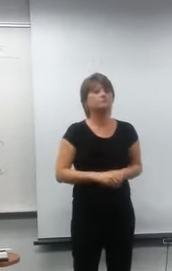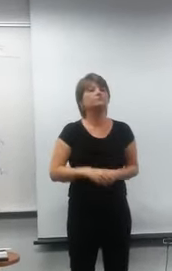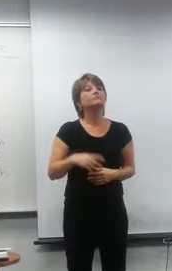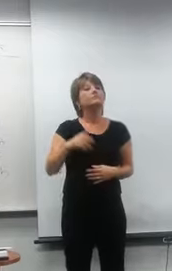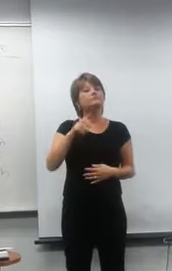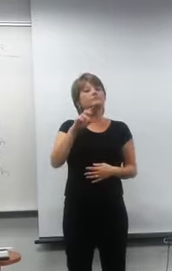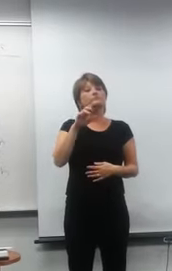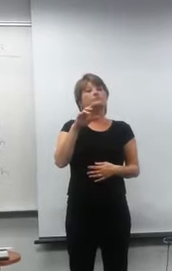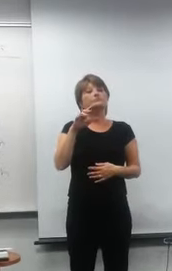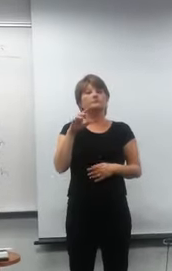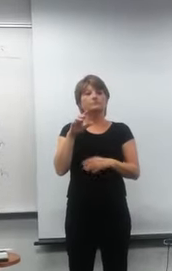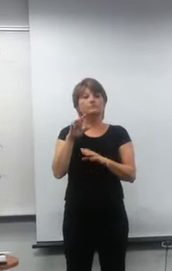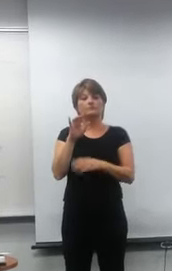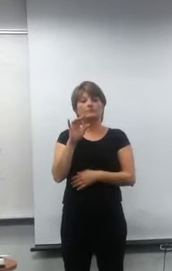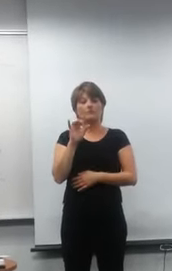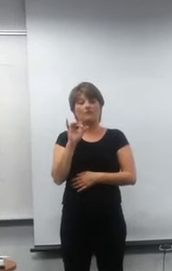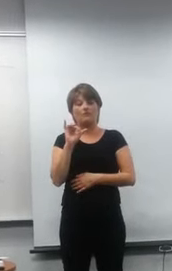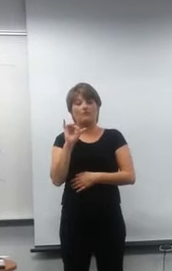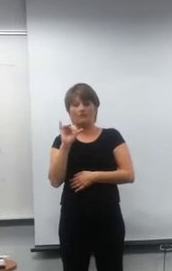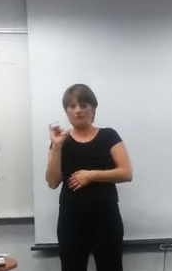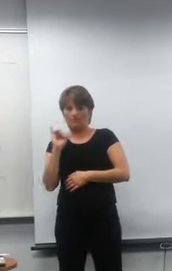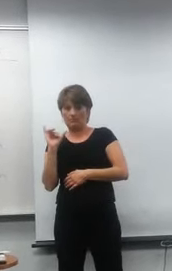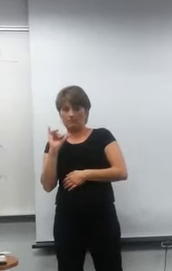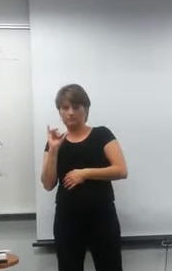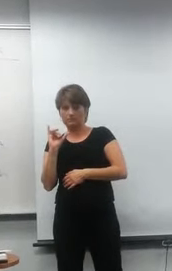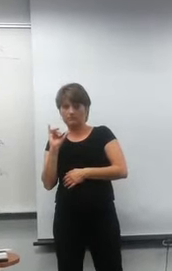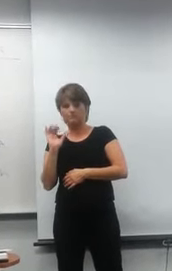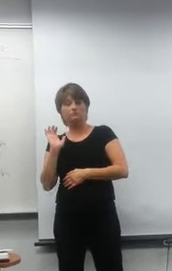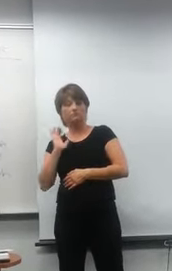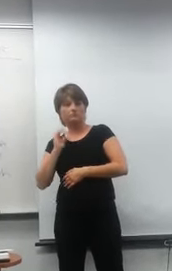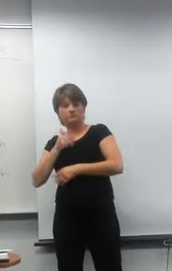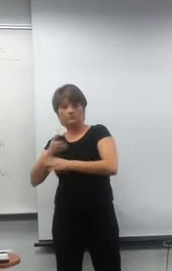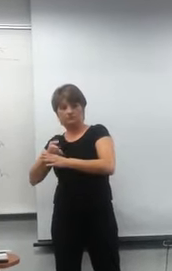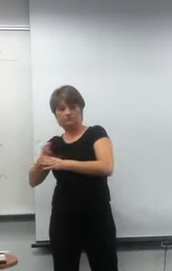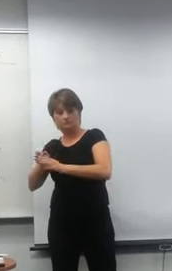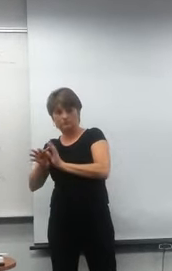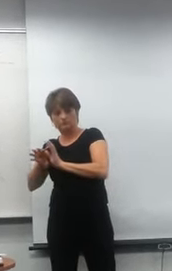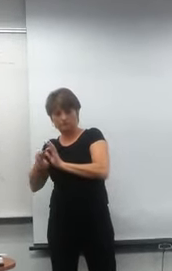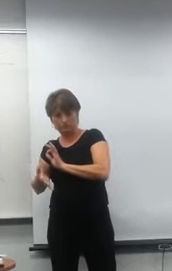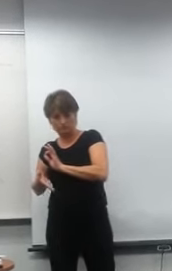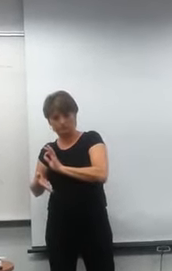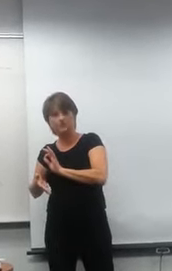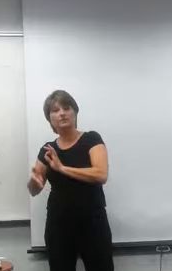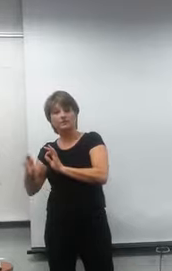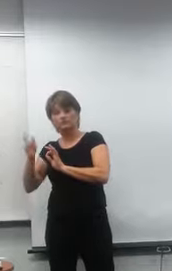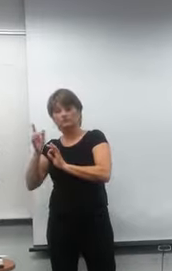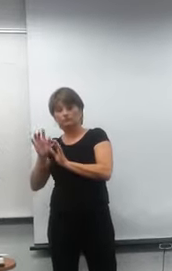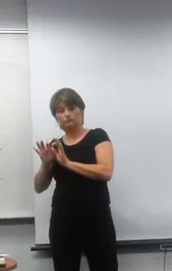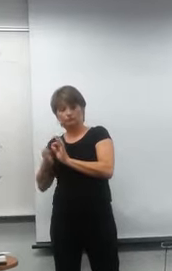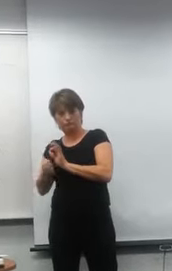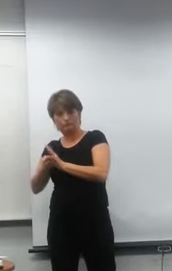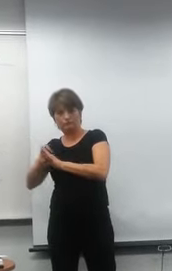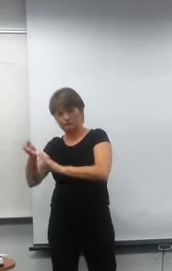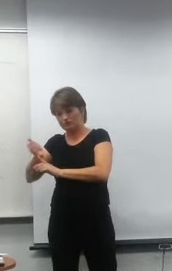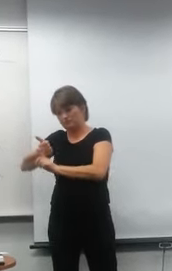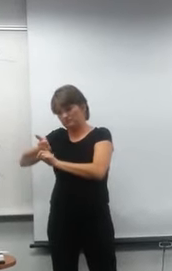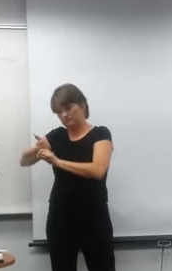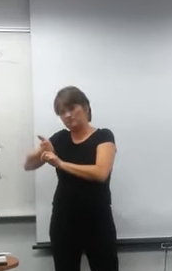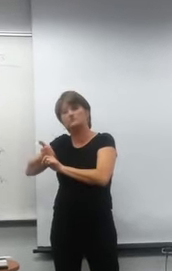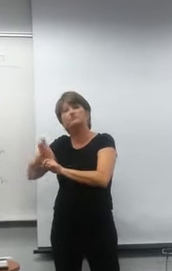using the portfolio system for students to defend what they have learned and to show us their skills. And also the interpreting